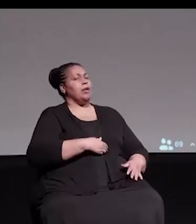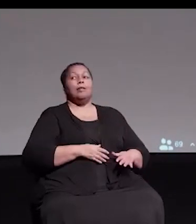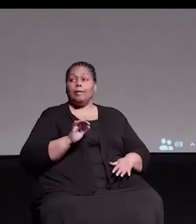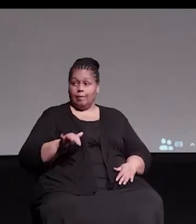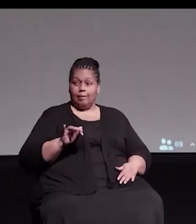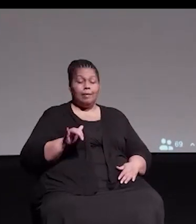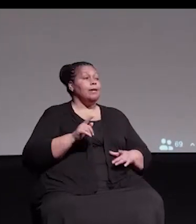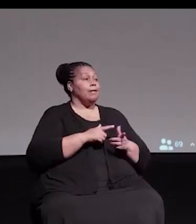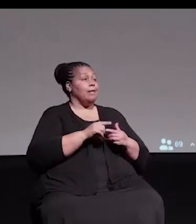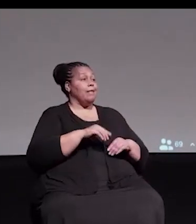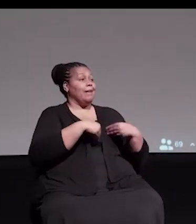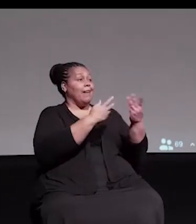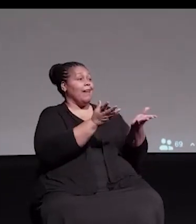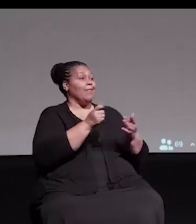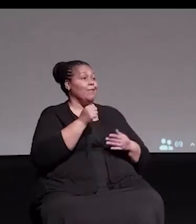email Leslie when you need.